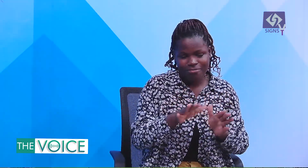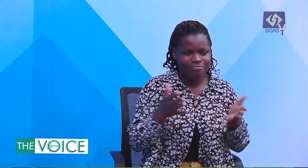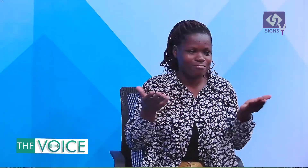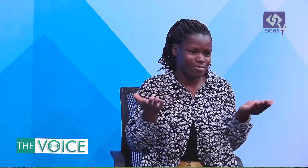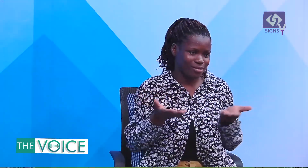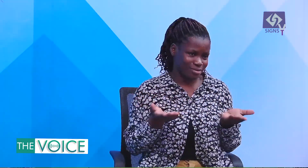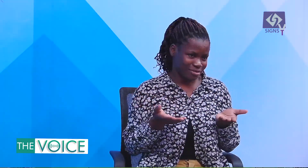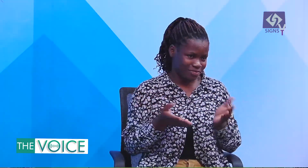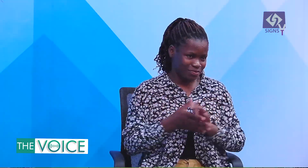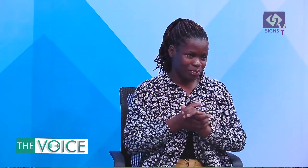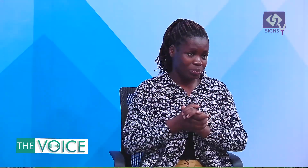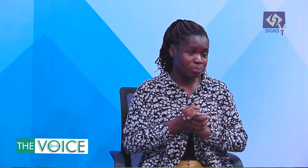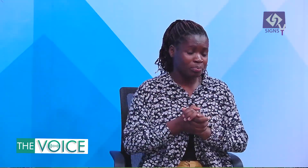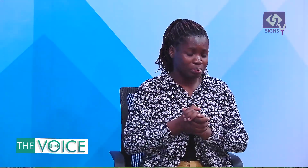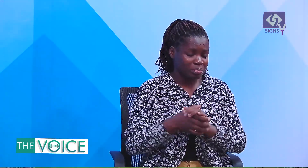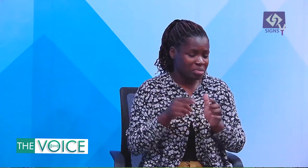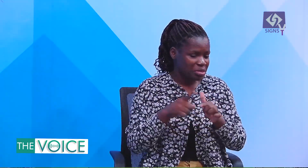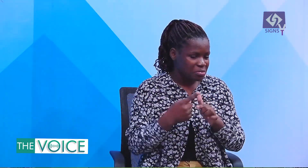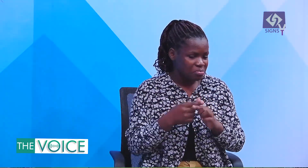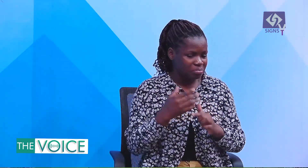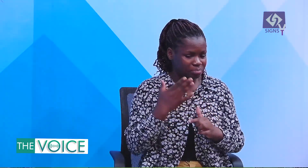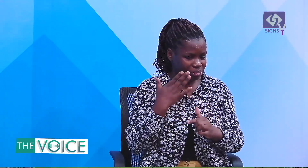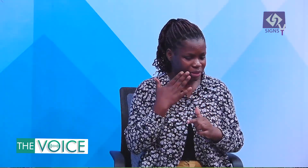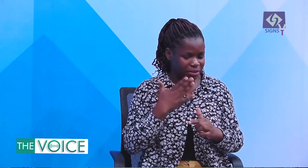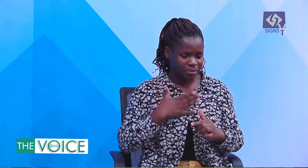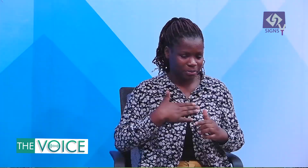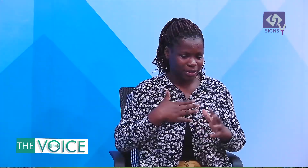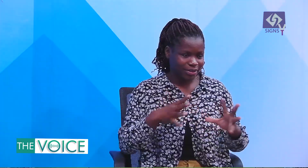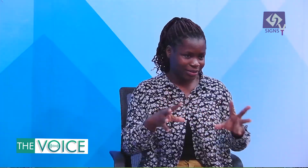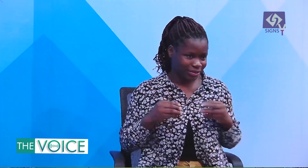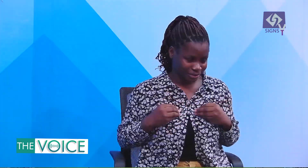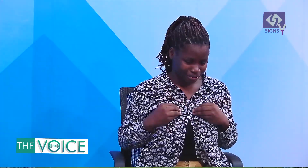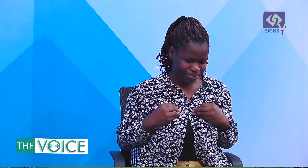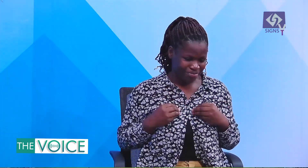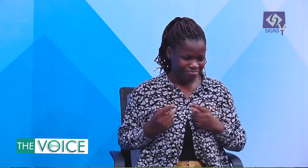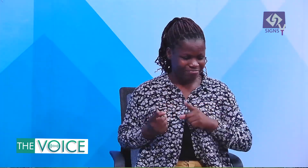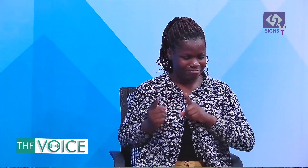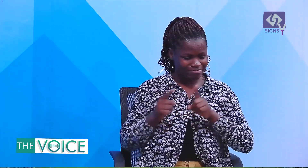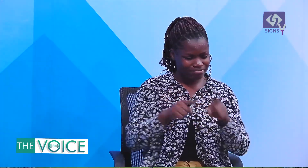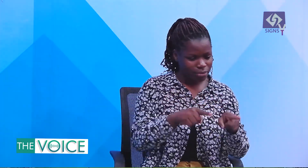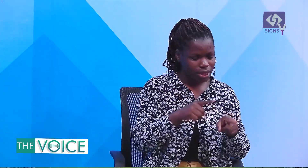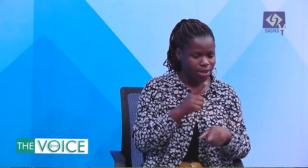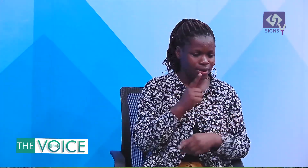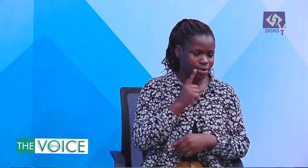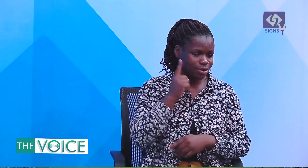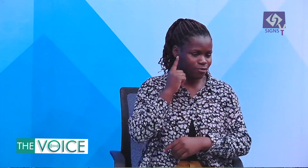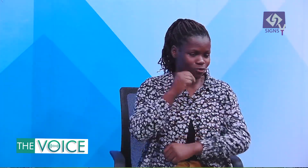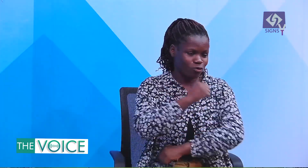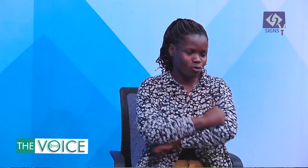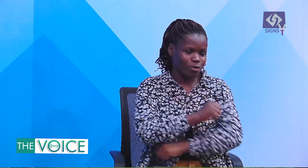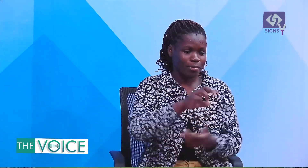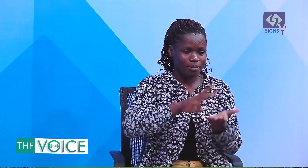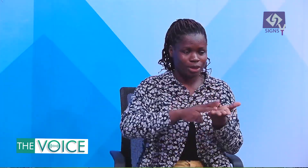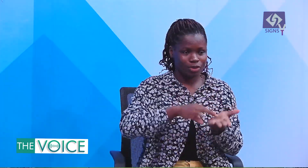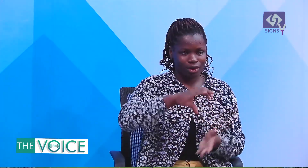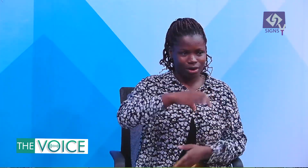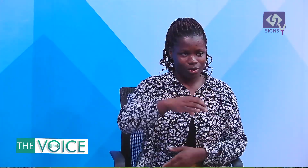can do more research to find a solution for my problem. I accepted and I was moved to a deaf school